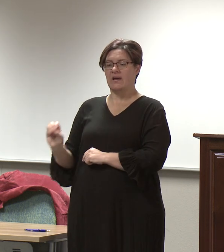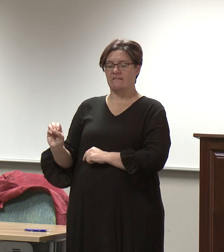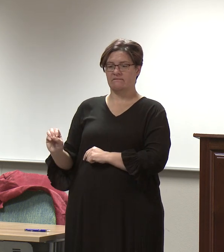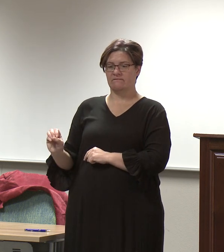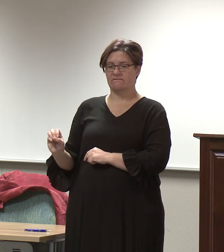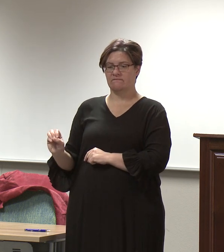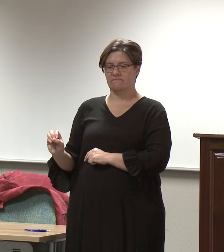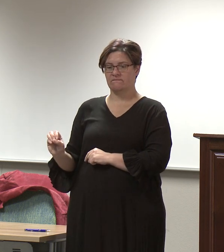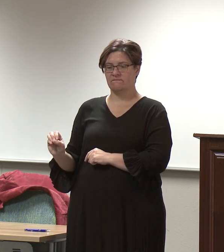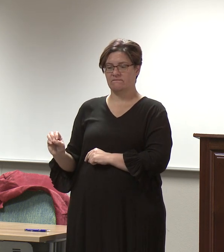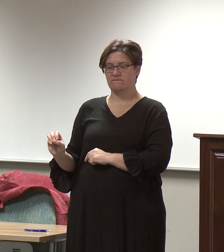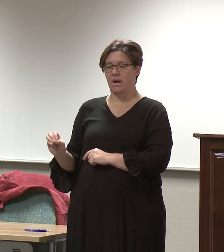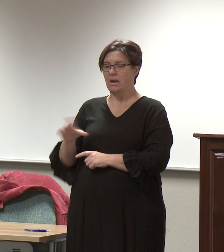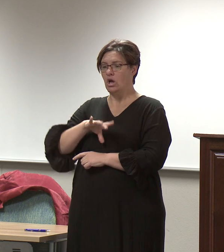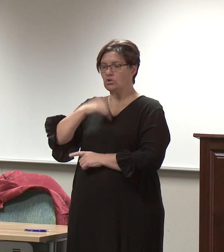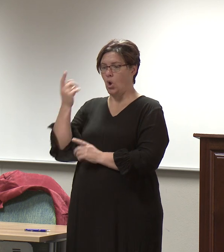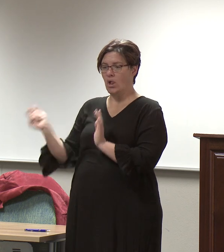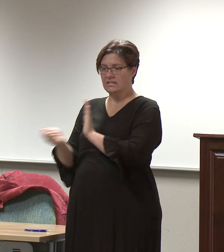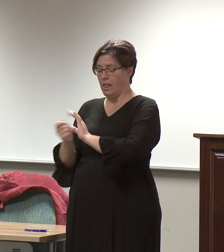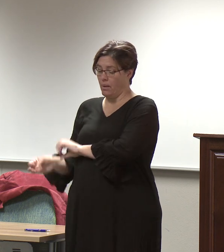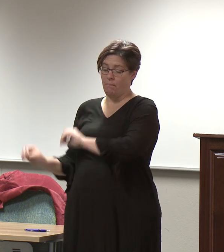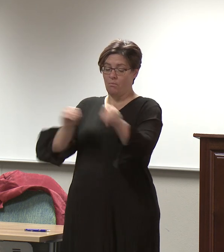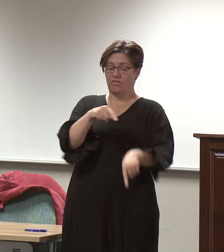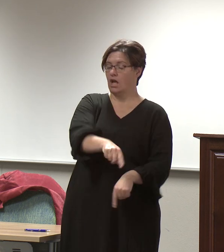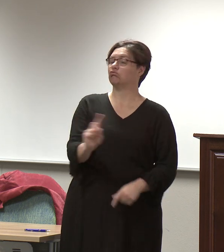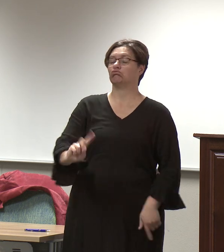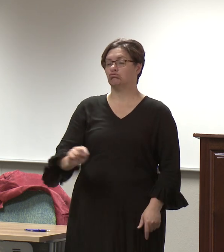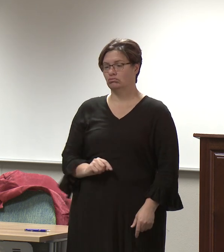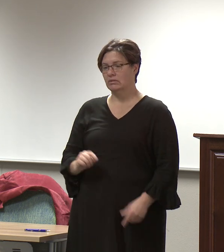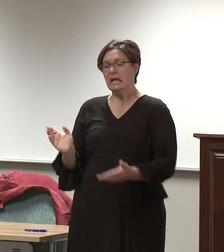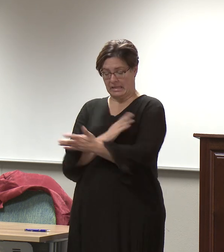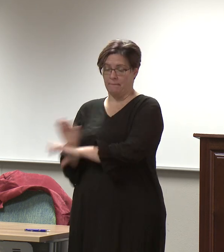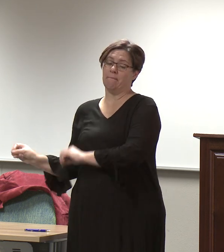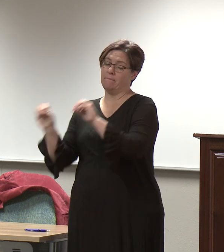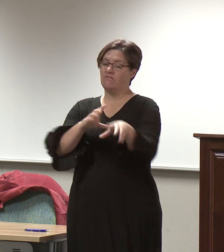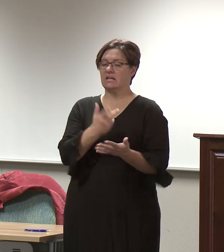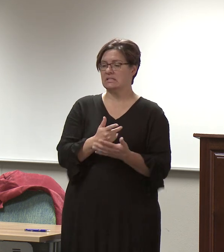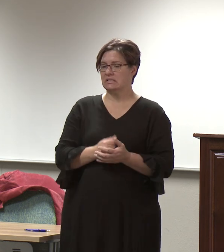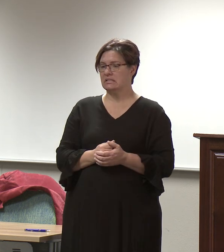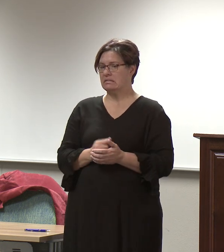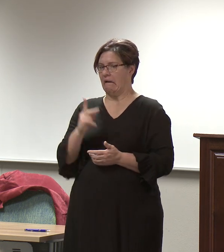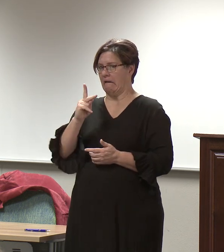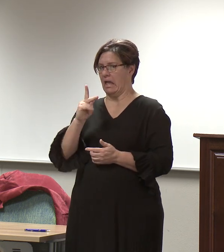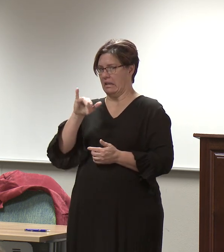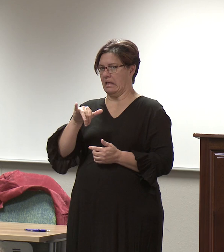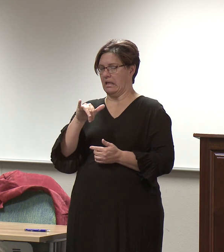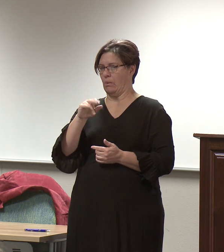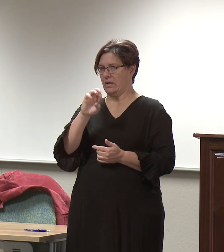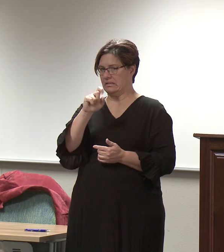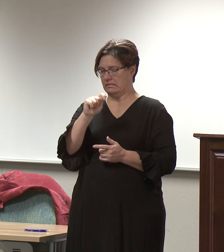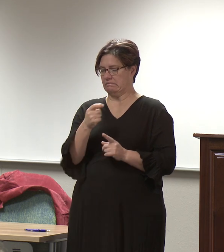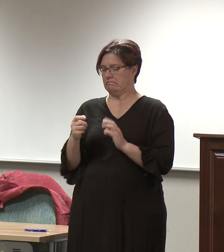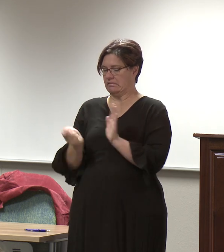some of them don't sell their soul. Some sell. I think Kenny did. That's